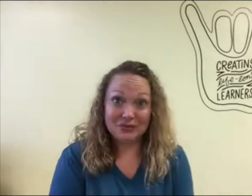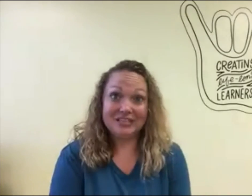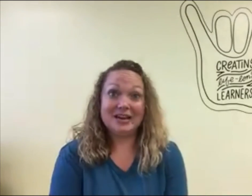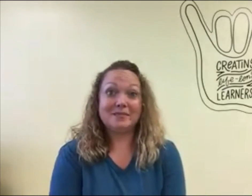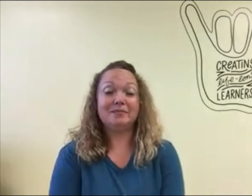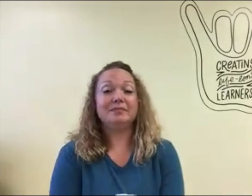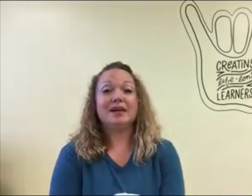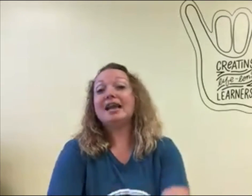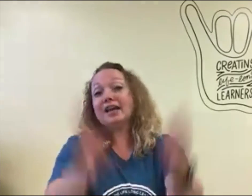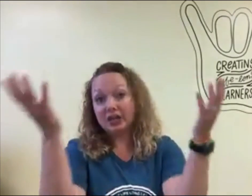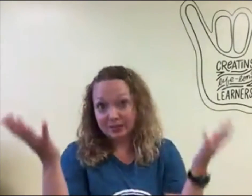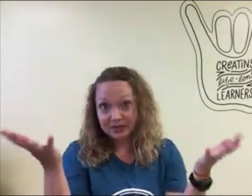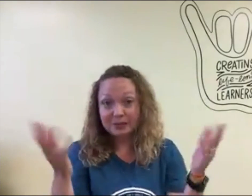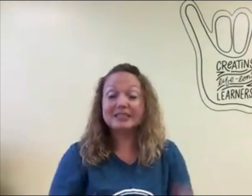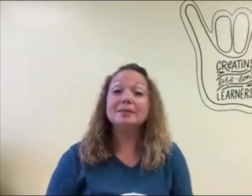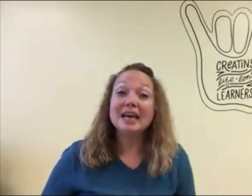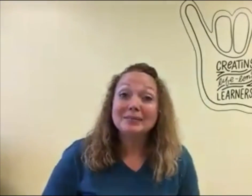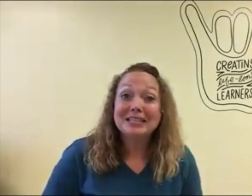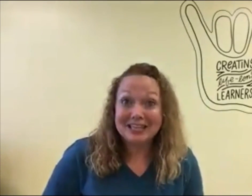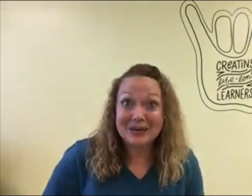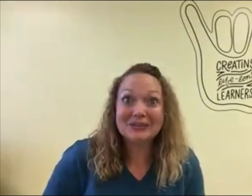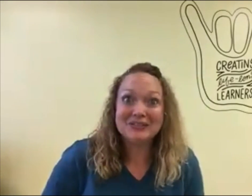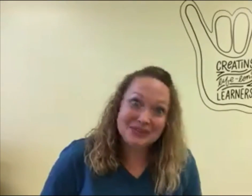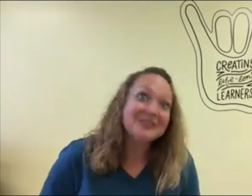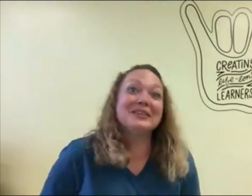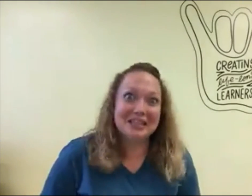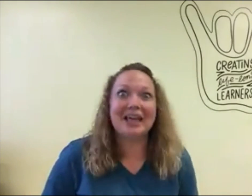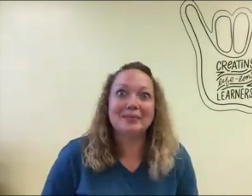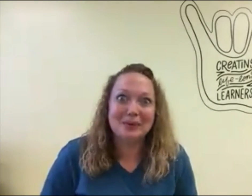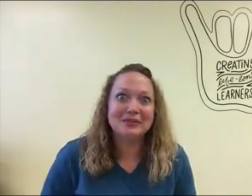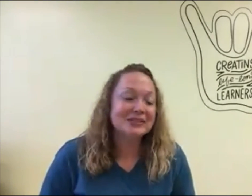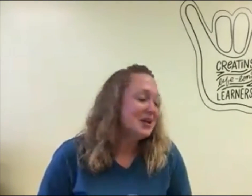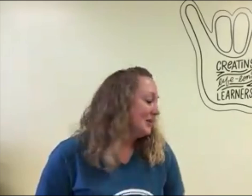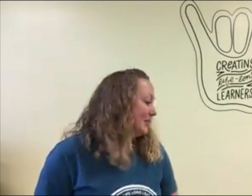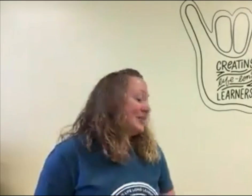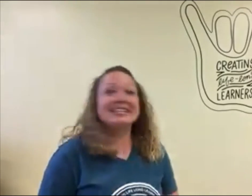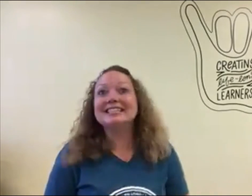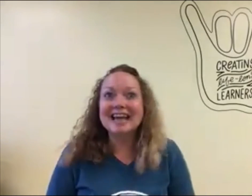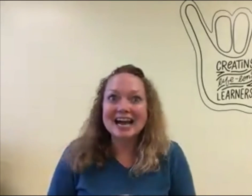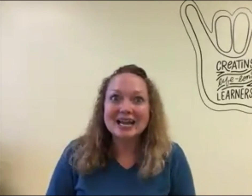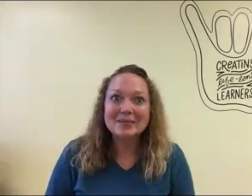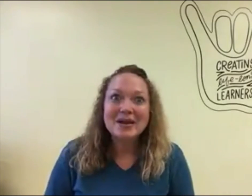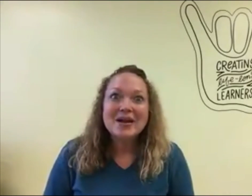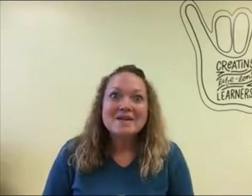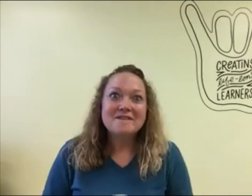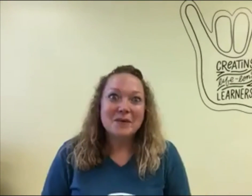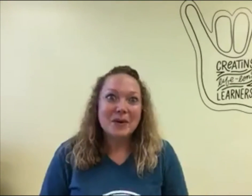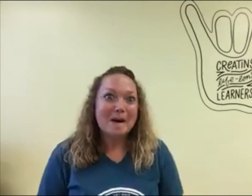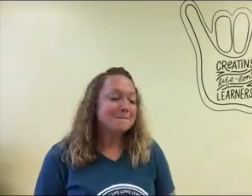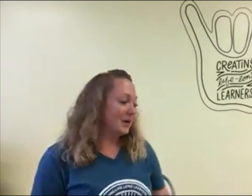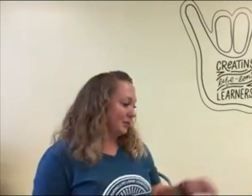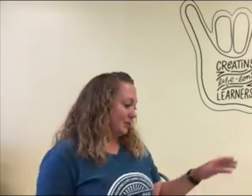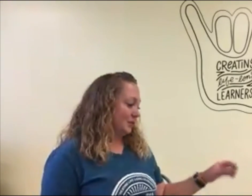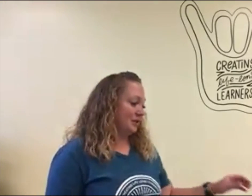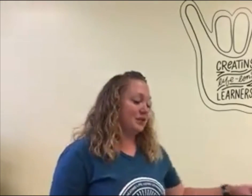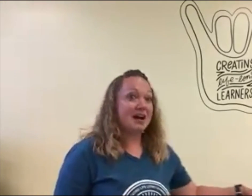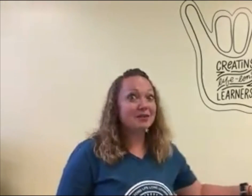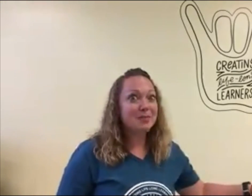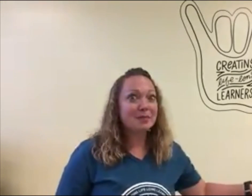I like all the books, but sometimes the kiddos really, really like the bubbles. So it is time for bubbles. So if you have your bubbles, I've got my